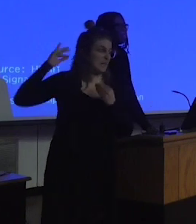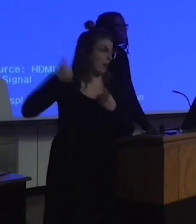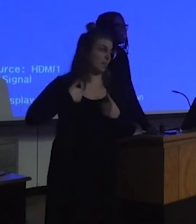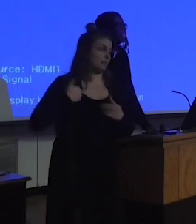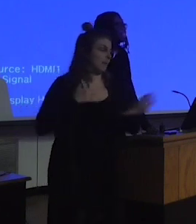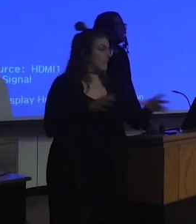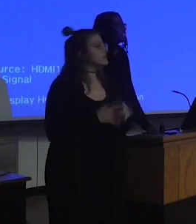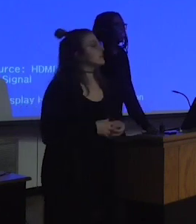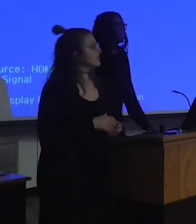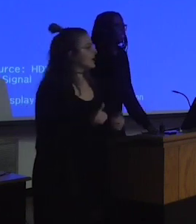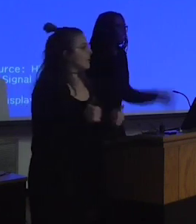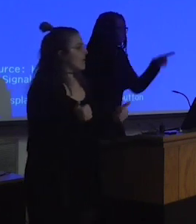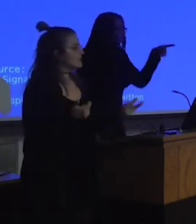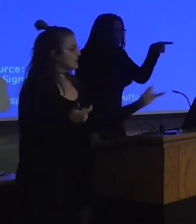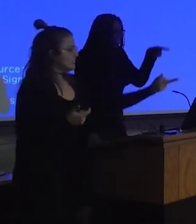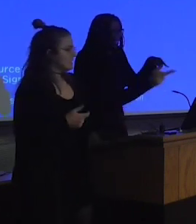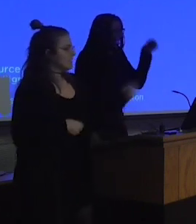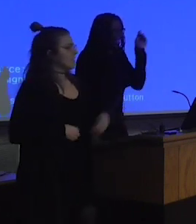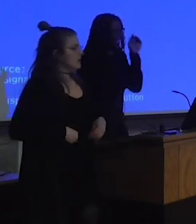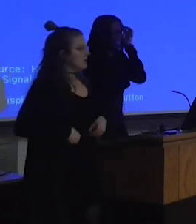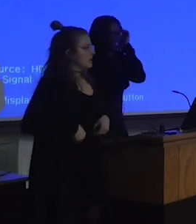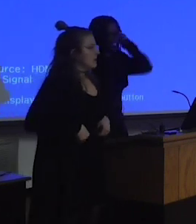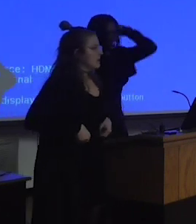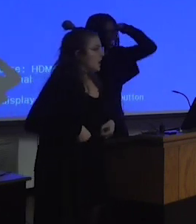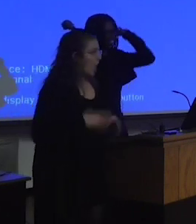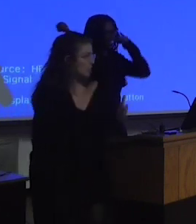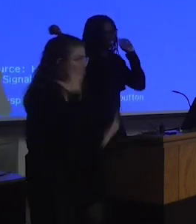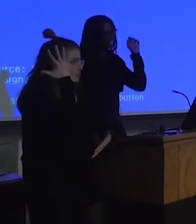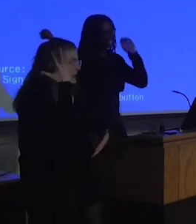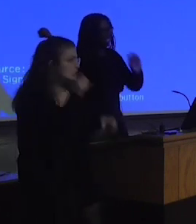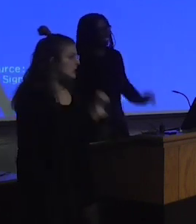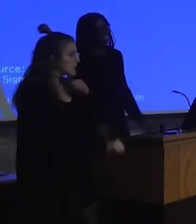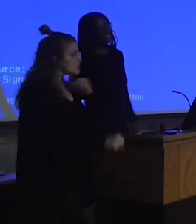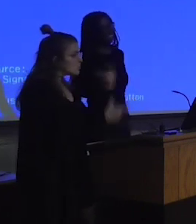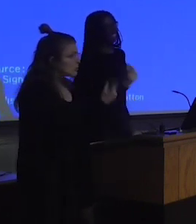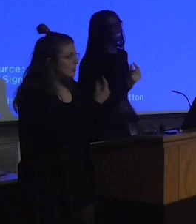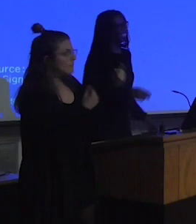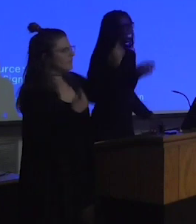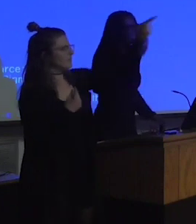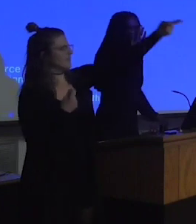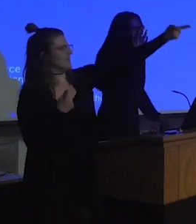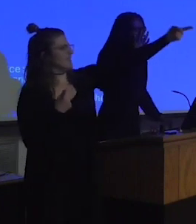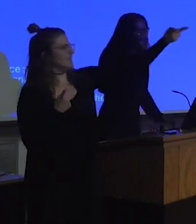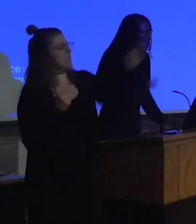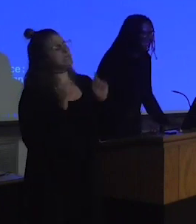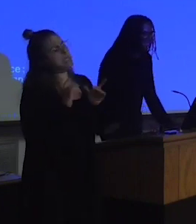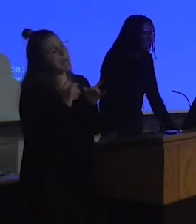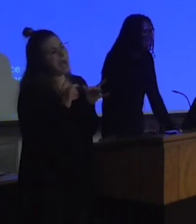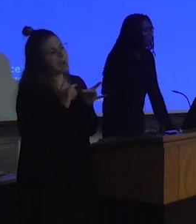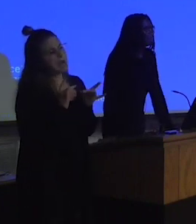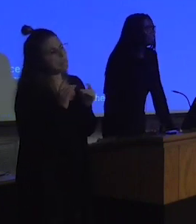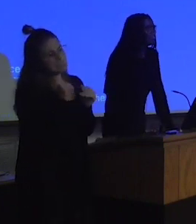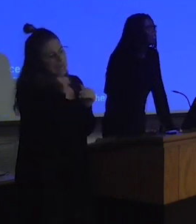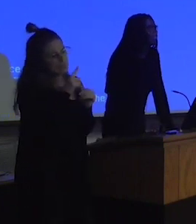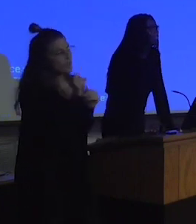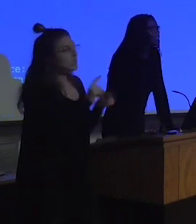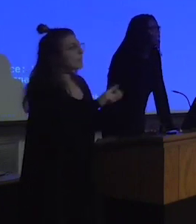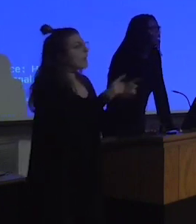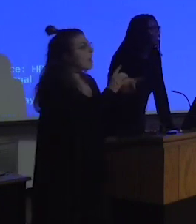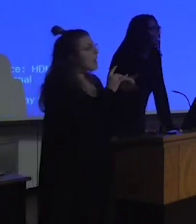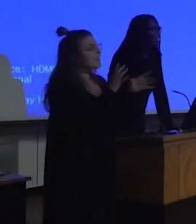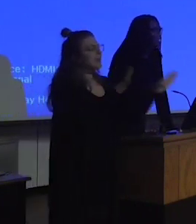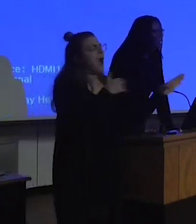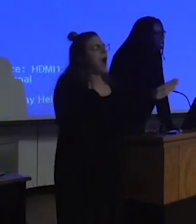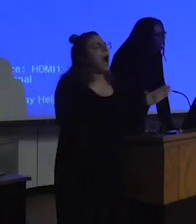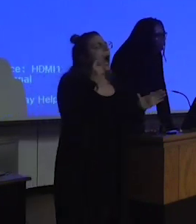myself. Anyone else? Is it, are you? Yeah. This is more of a comment than a question. Yeah, let's hear your comment. But I